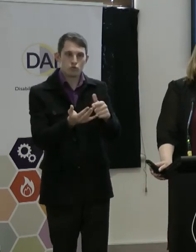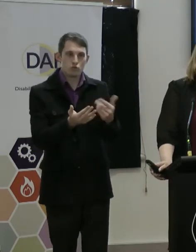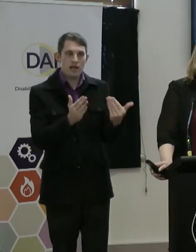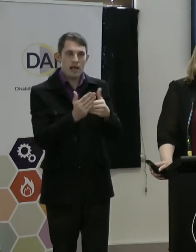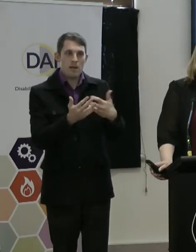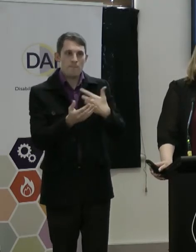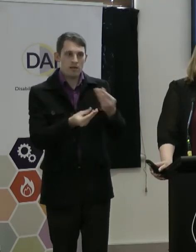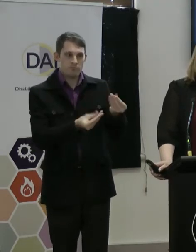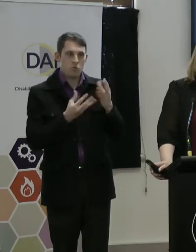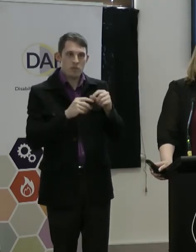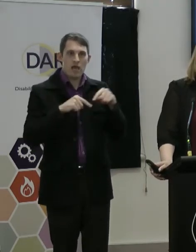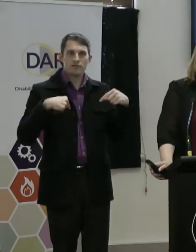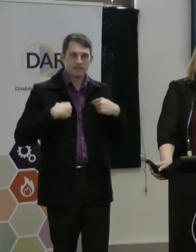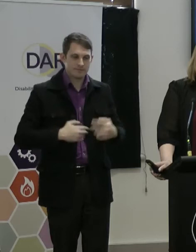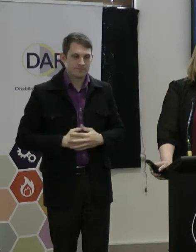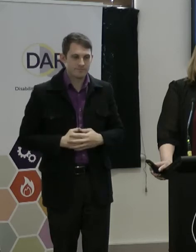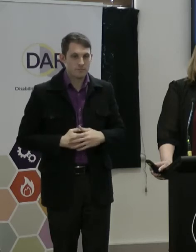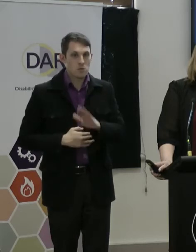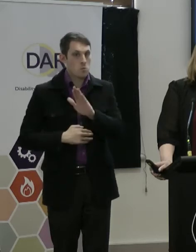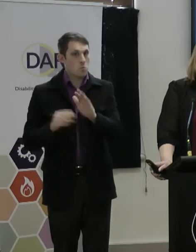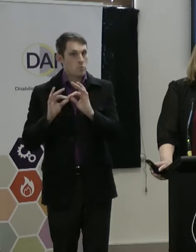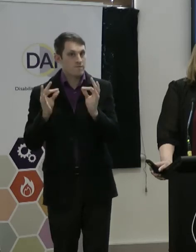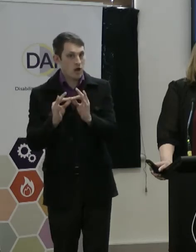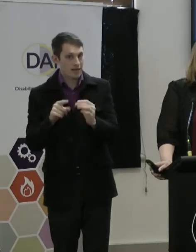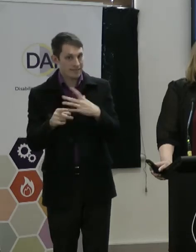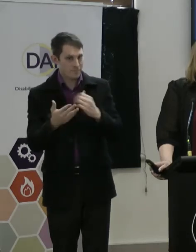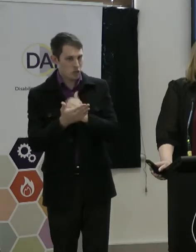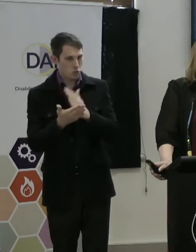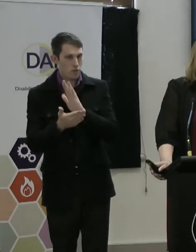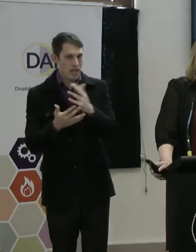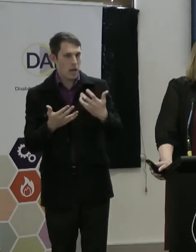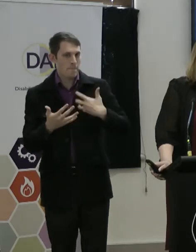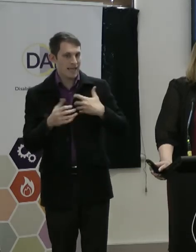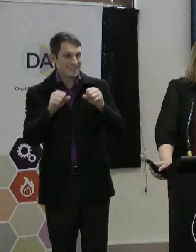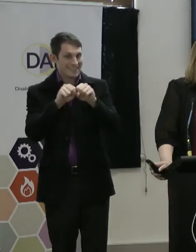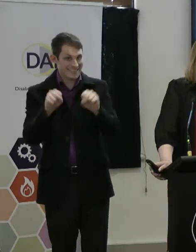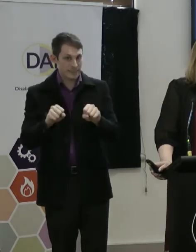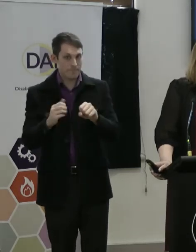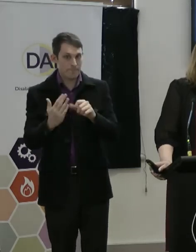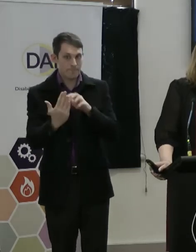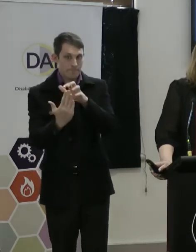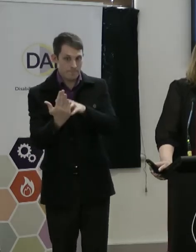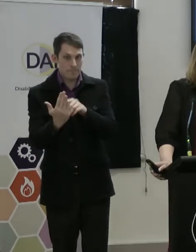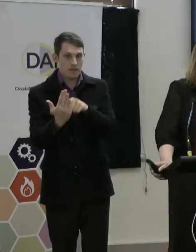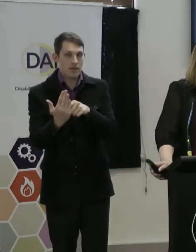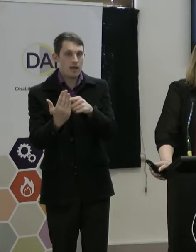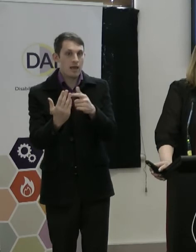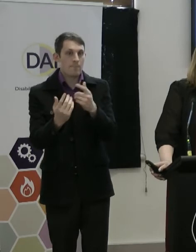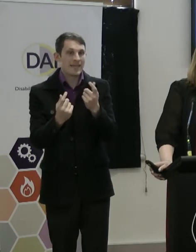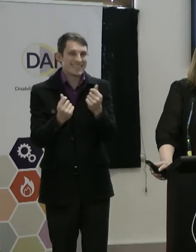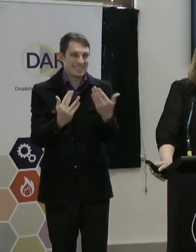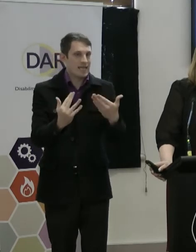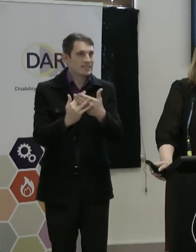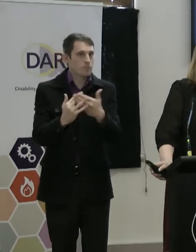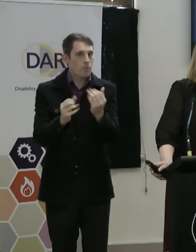to ensure, the providers need to ensure that its system enables complaints to be made easily and to meet the needs of the people